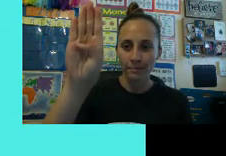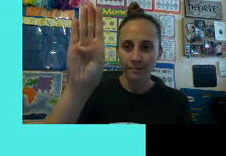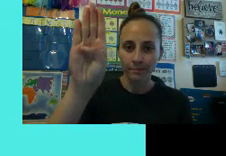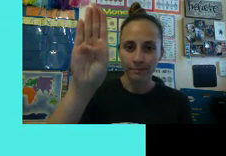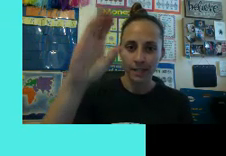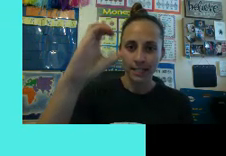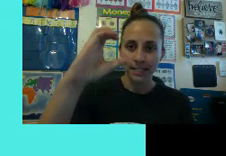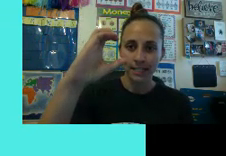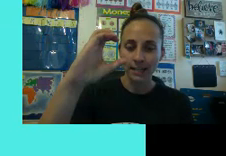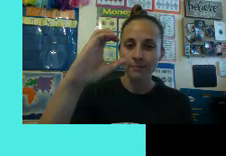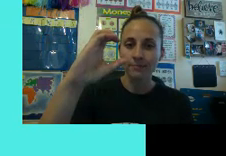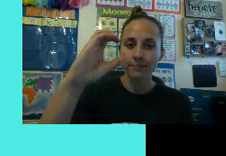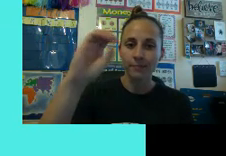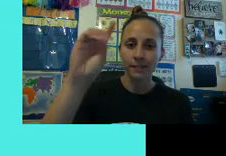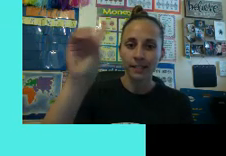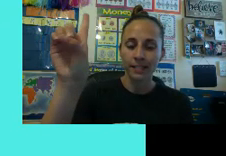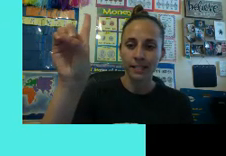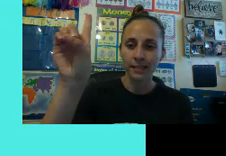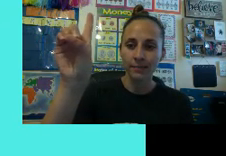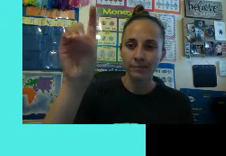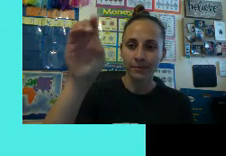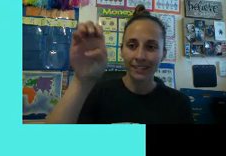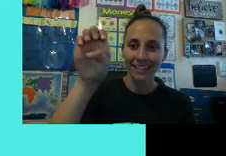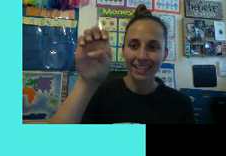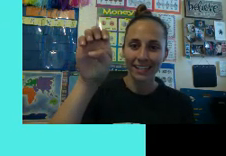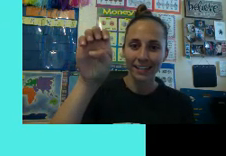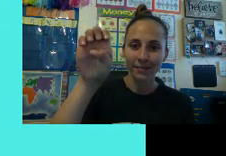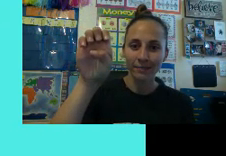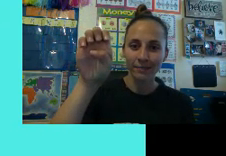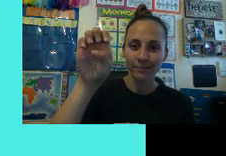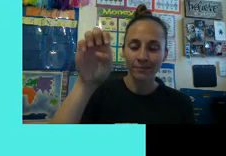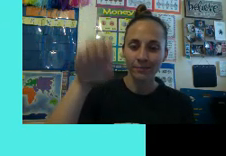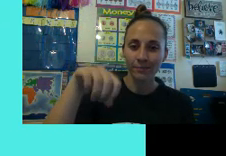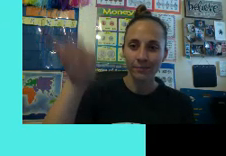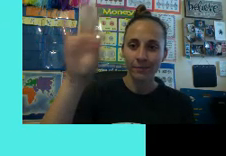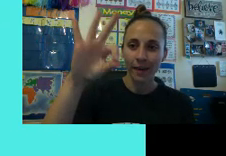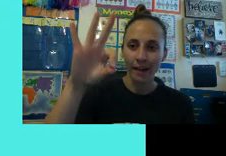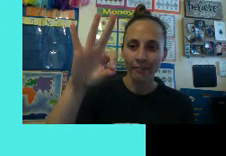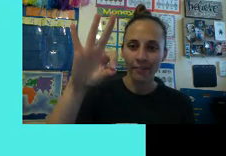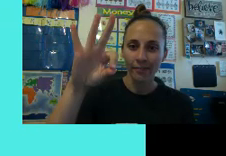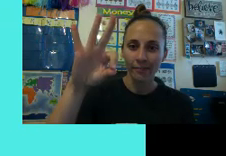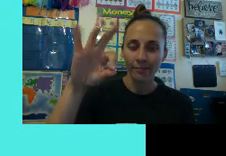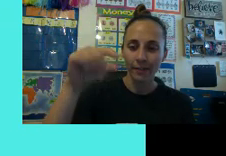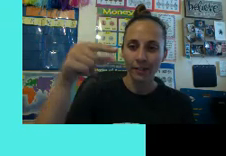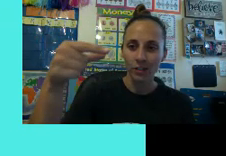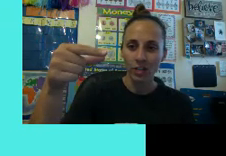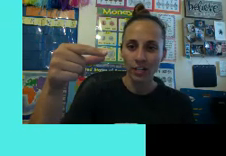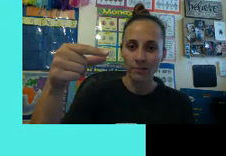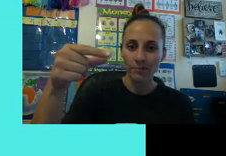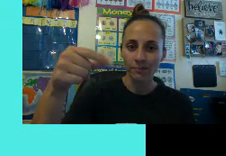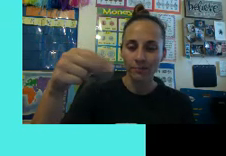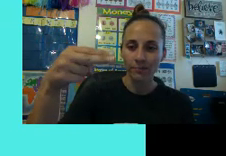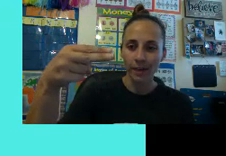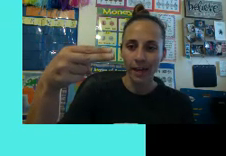B, C, D, E, F,